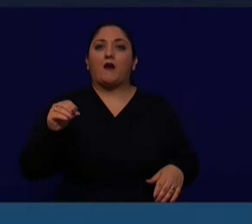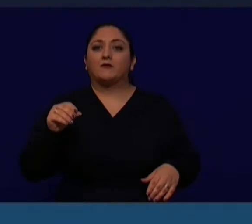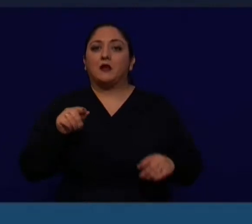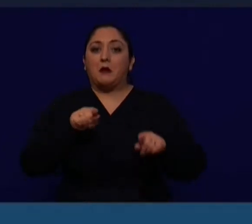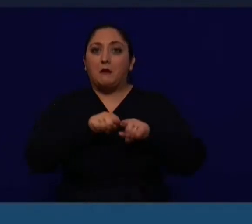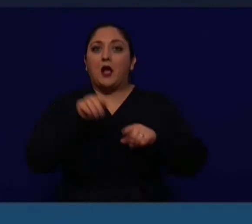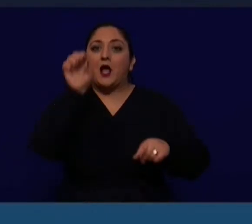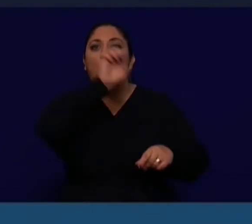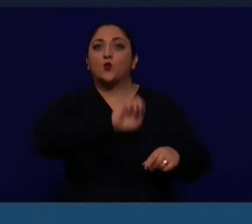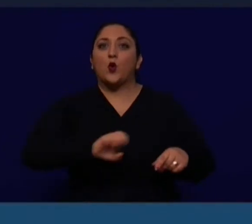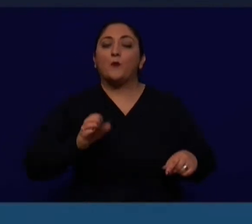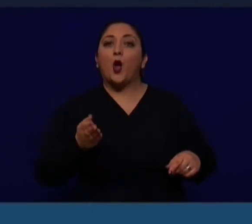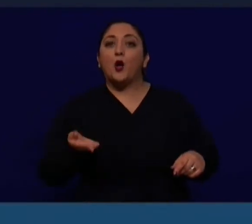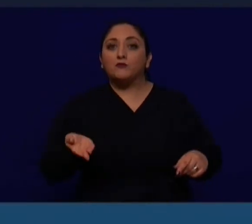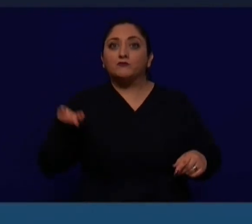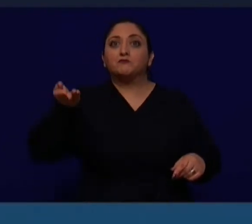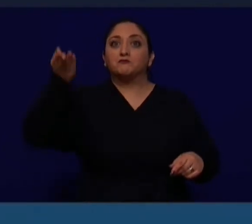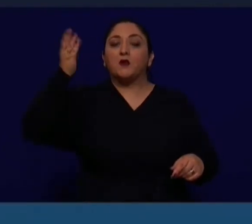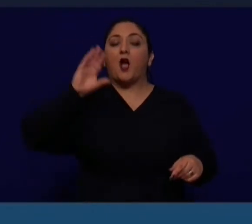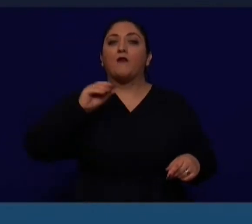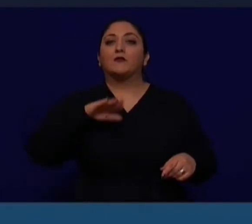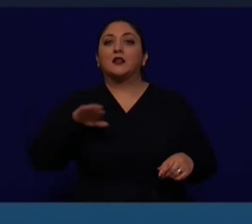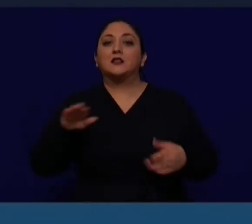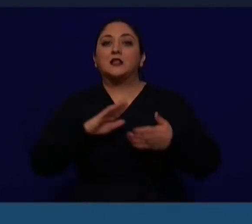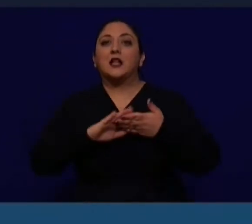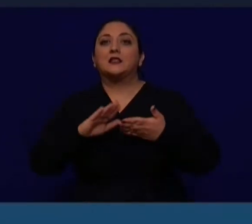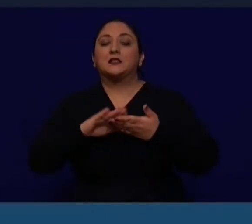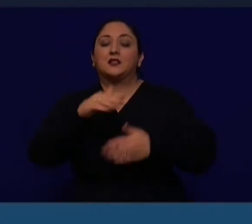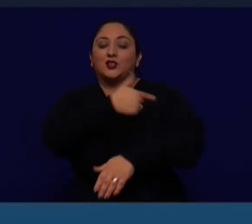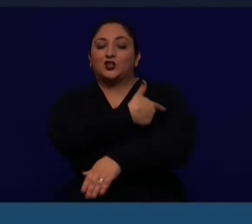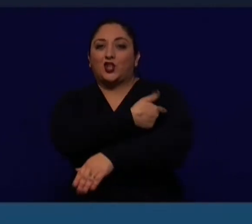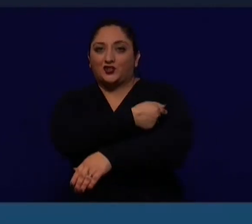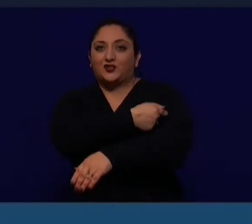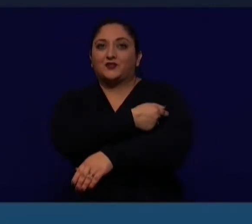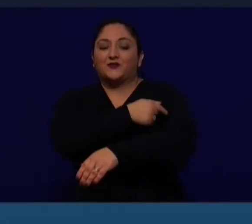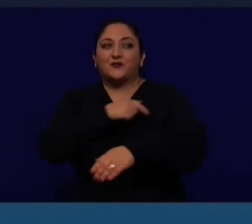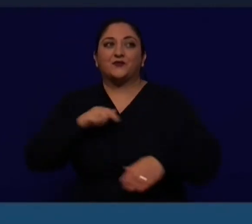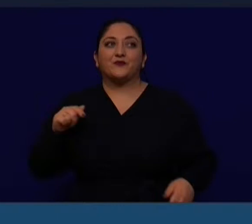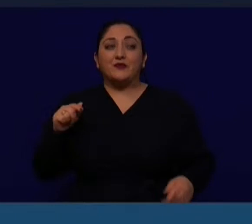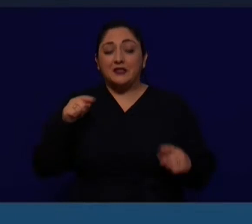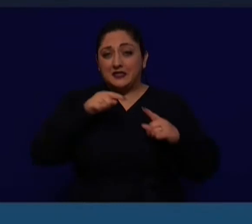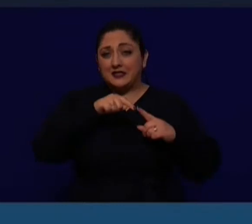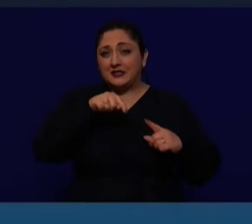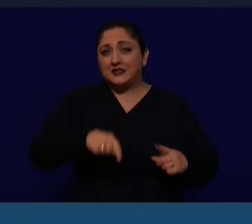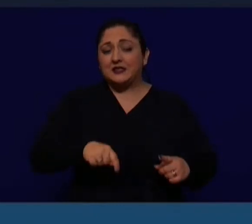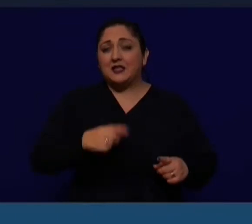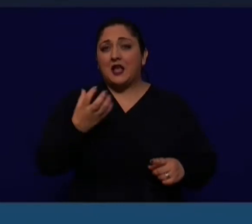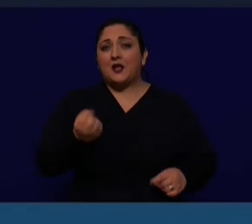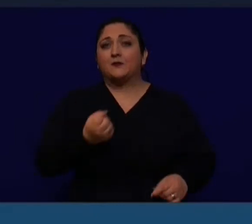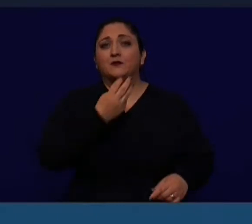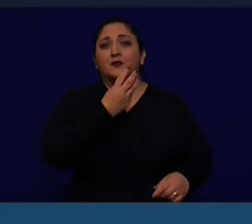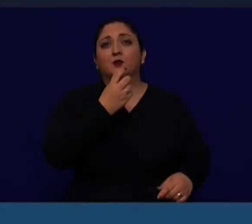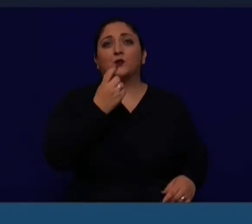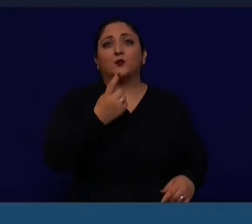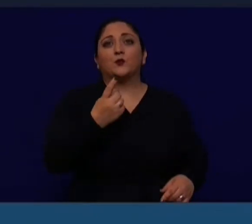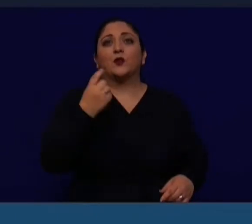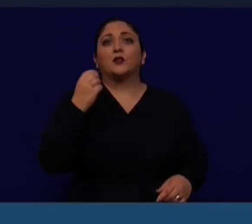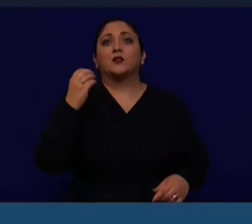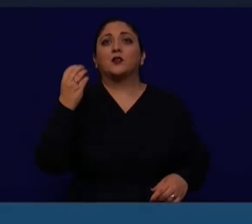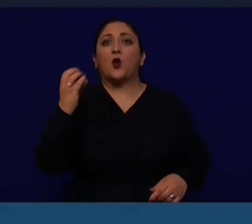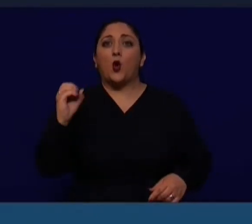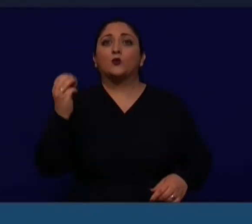aħna l-ammonti ta' vaccines li aħna tajna bħala doses u sa issa għandna